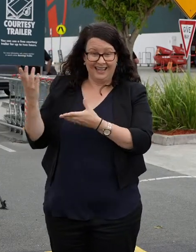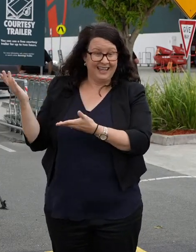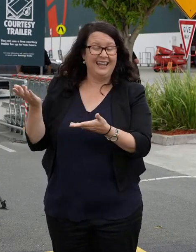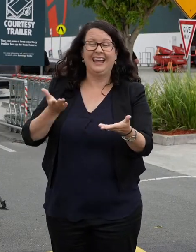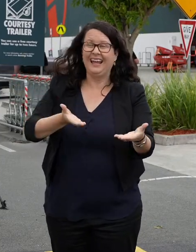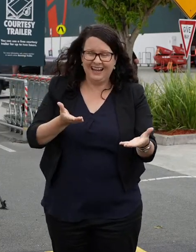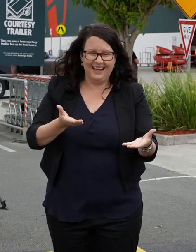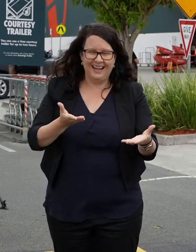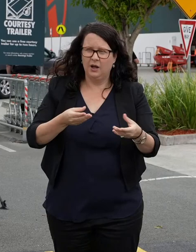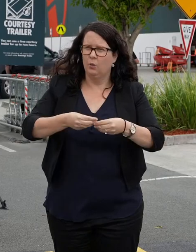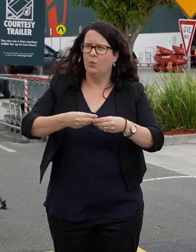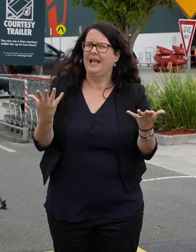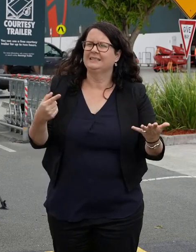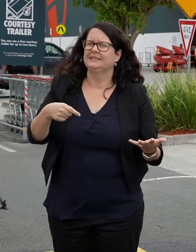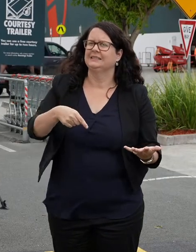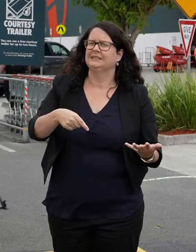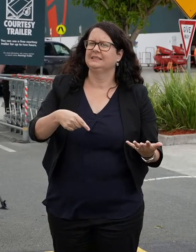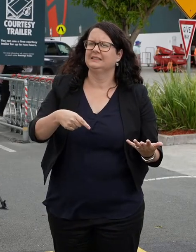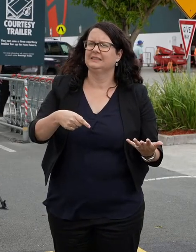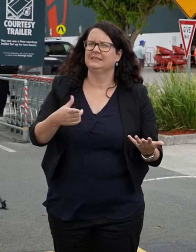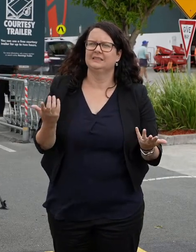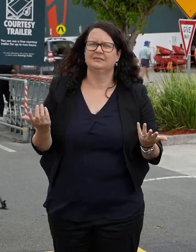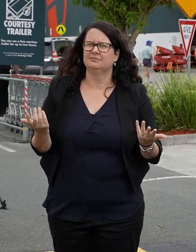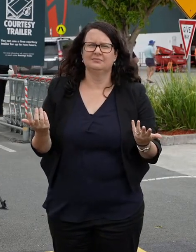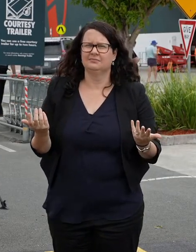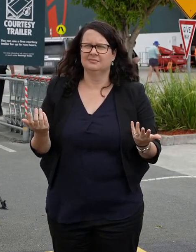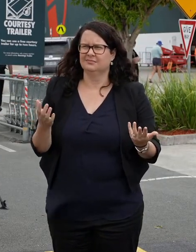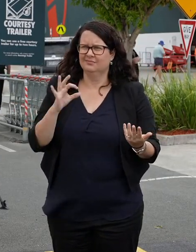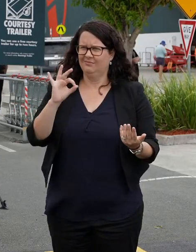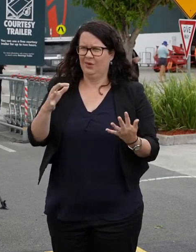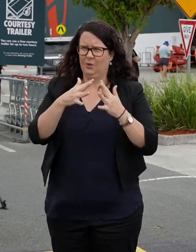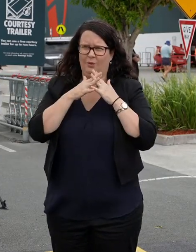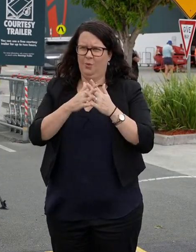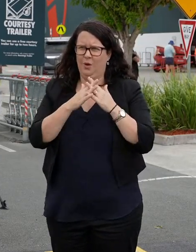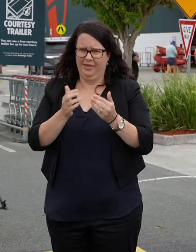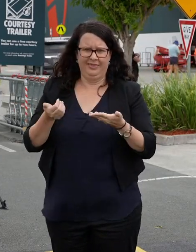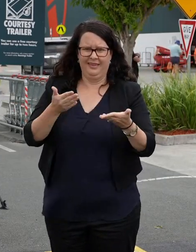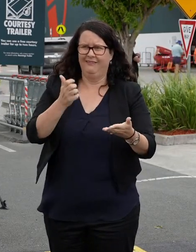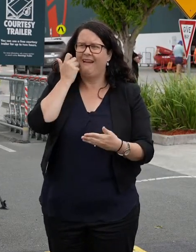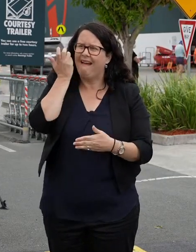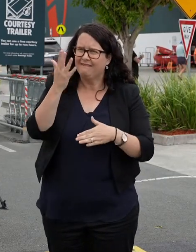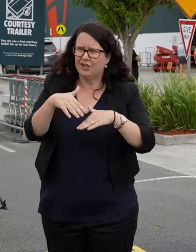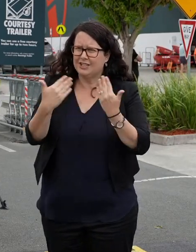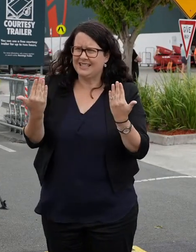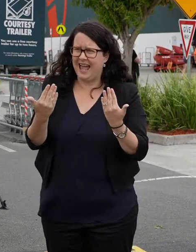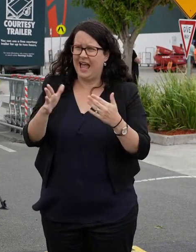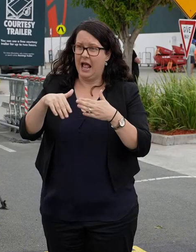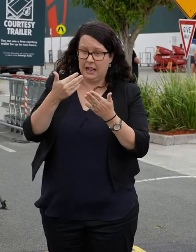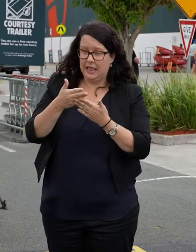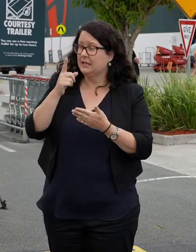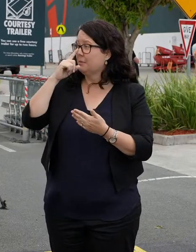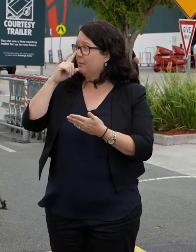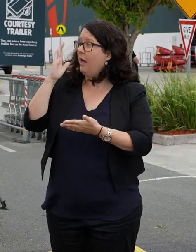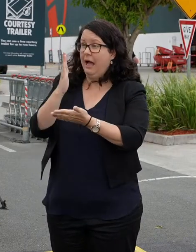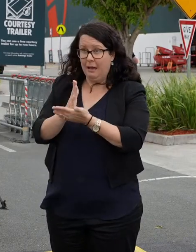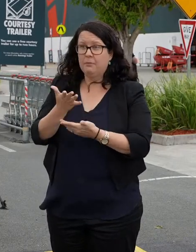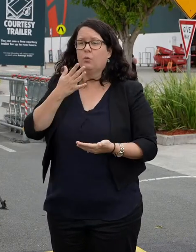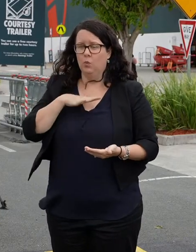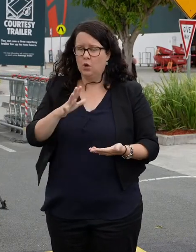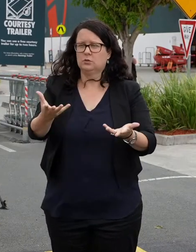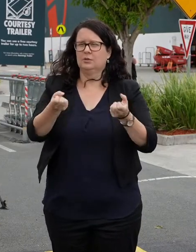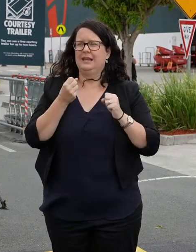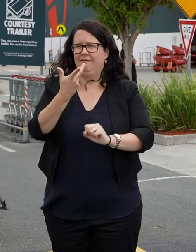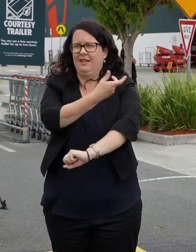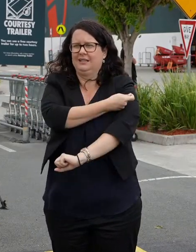there now, there's little benefit in doing that every single day unless they're saying more people will come